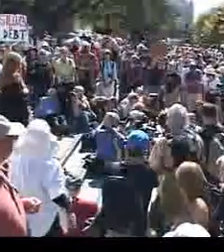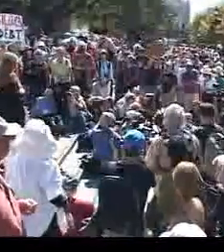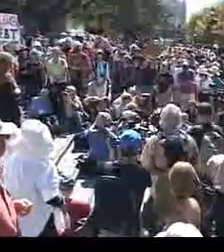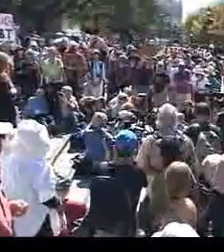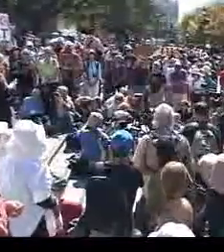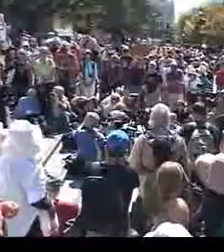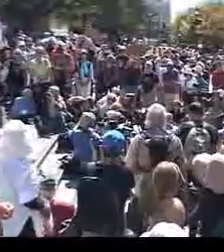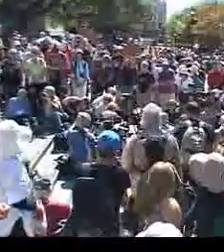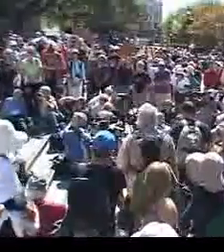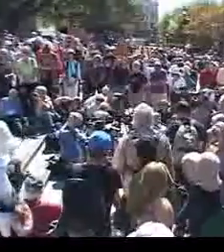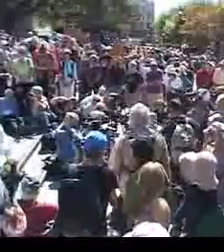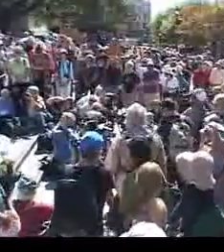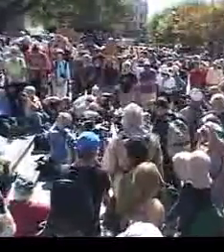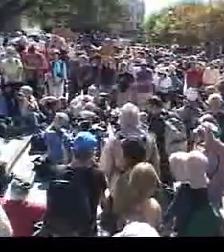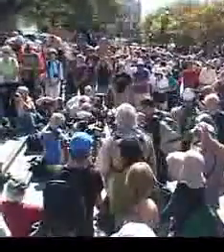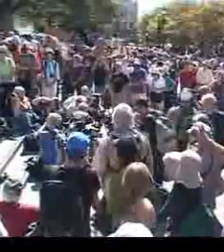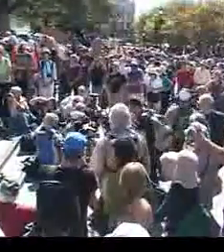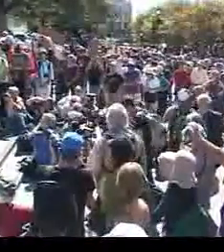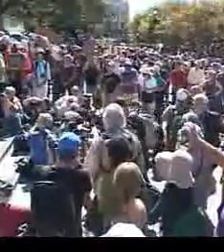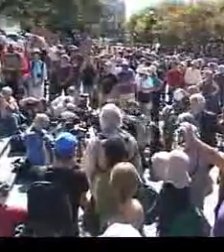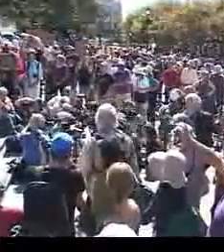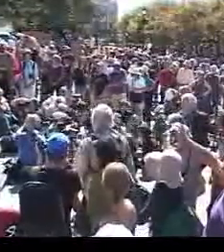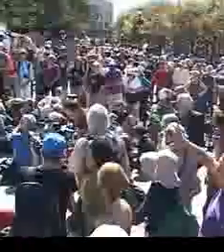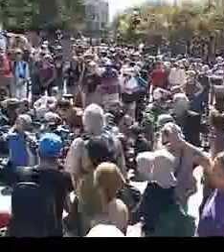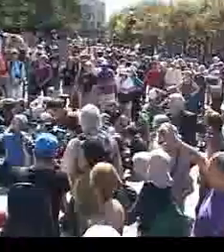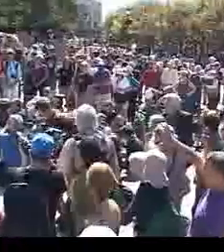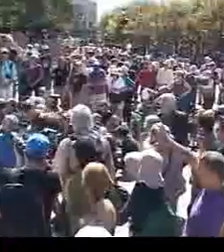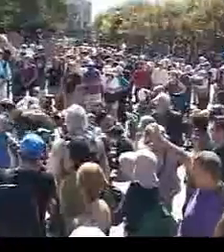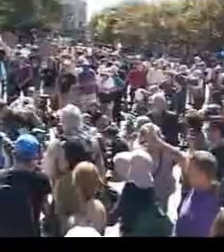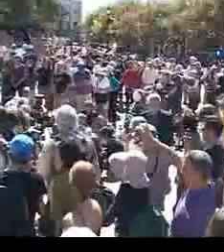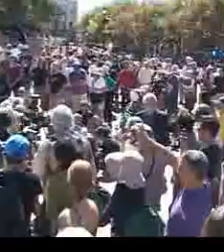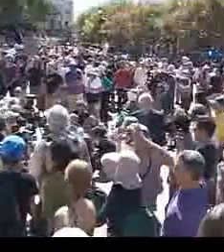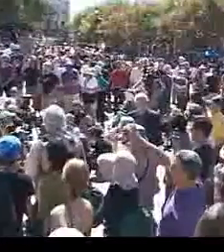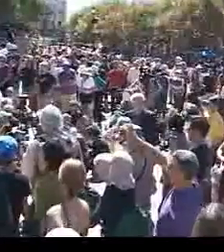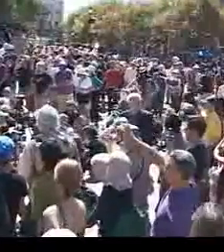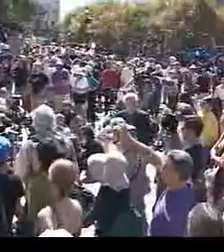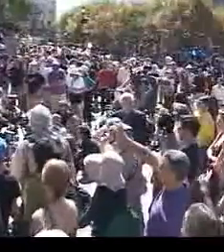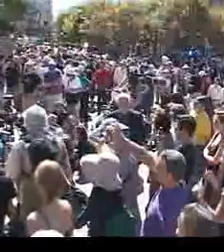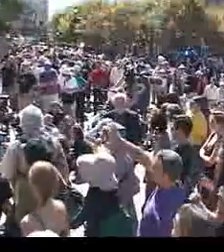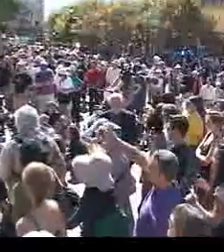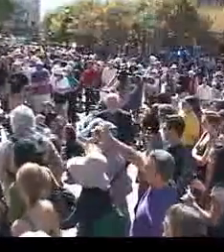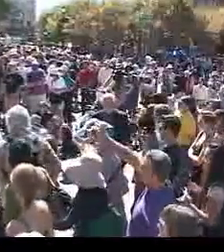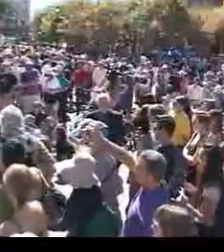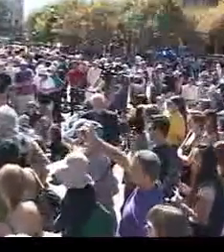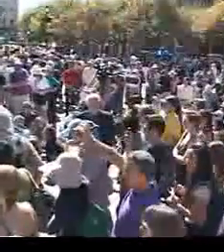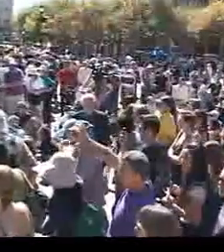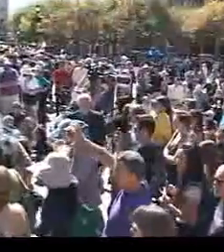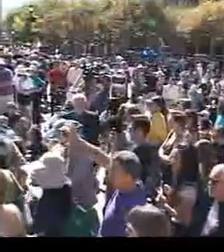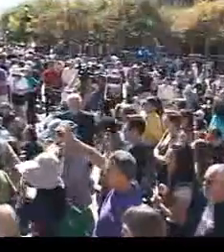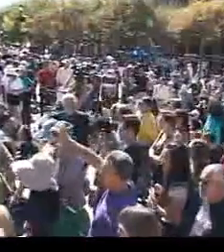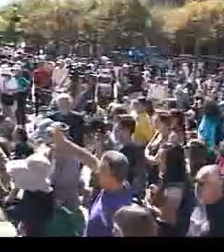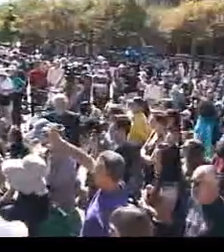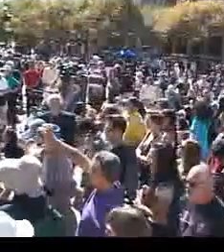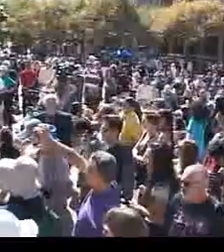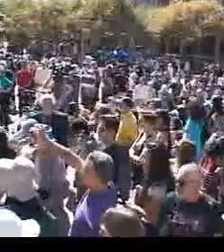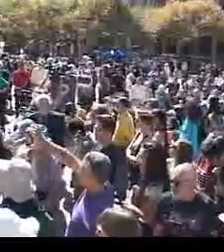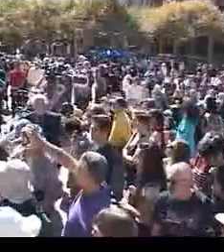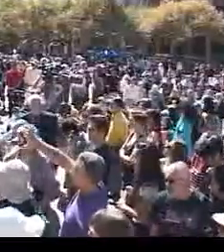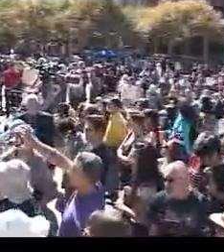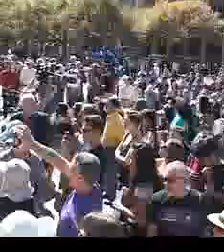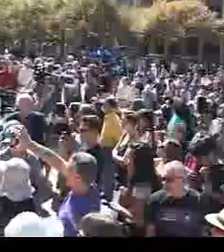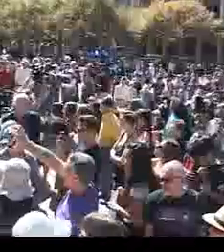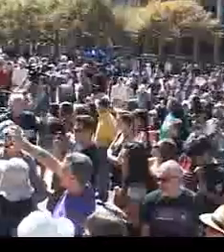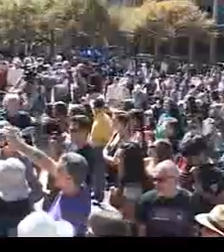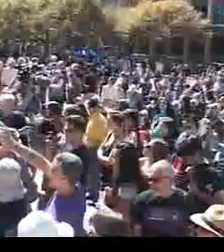occur. One, when a law exists, is promulgated, which is totally unacceptable to people, and they violate